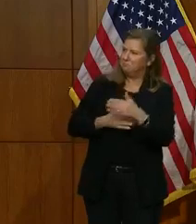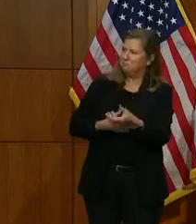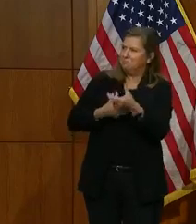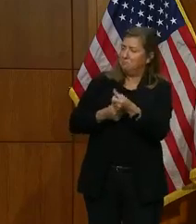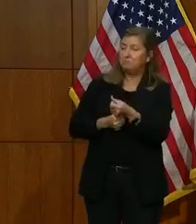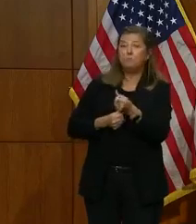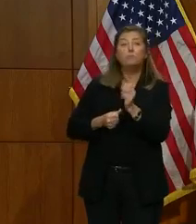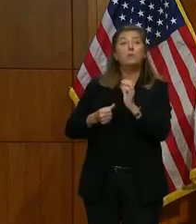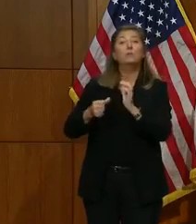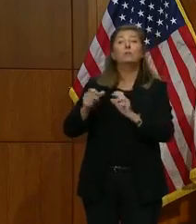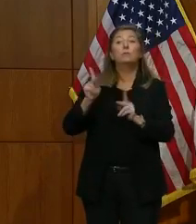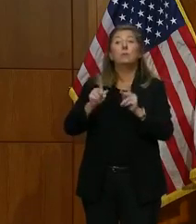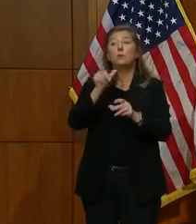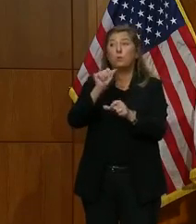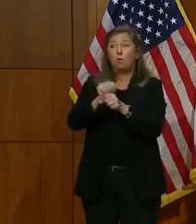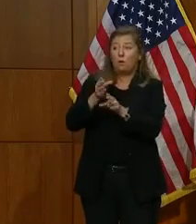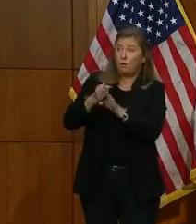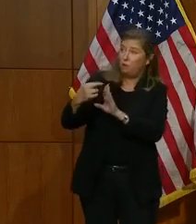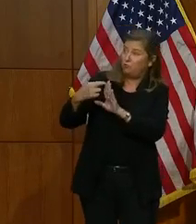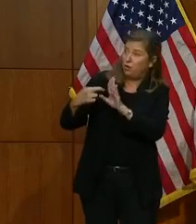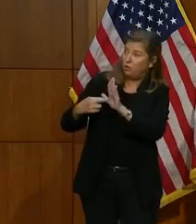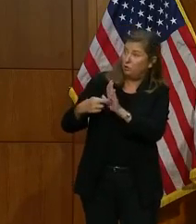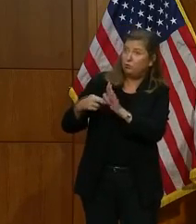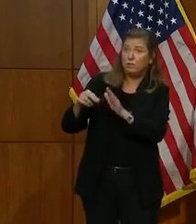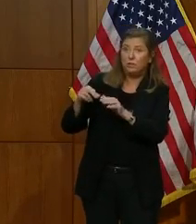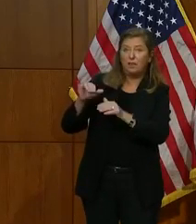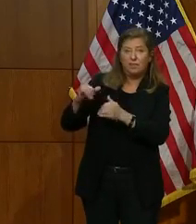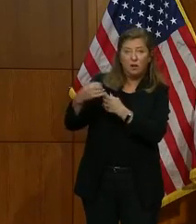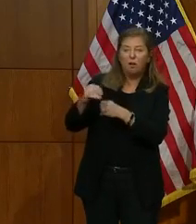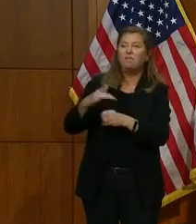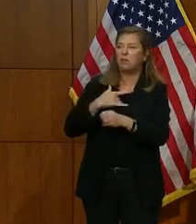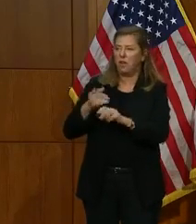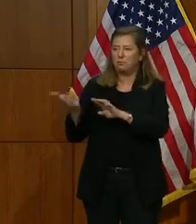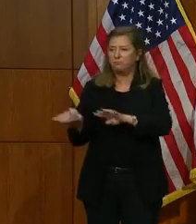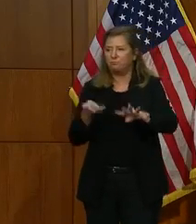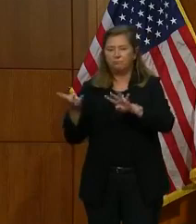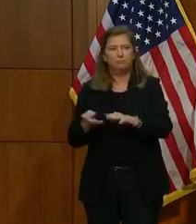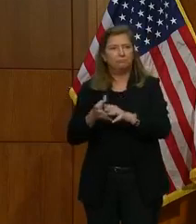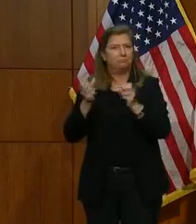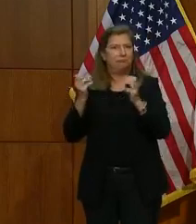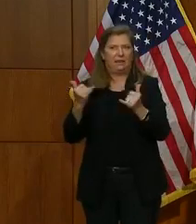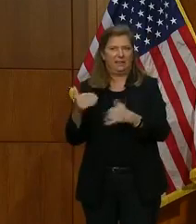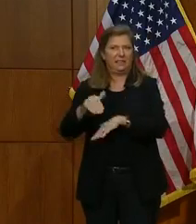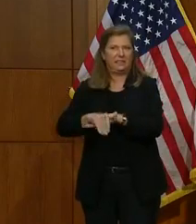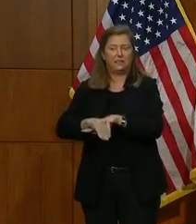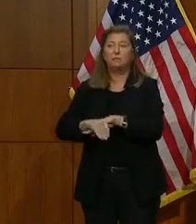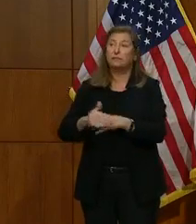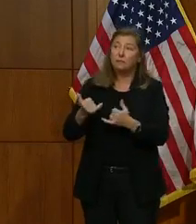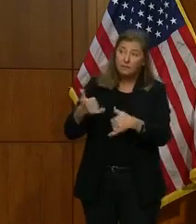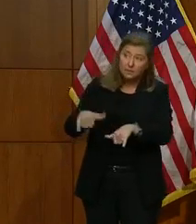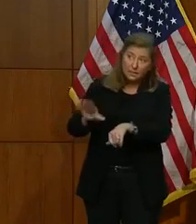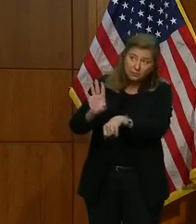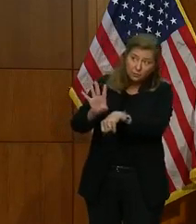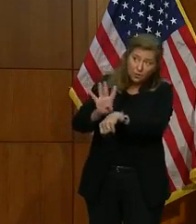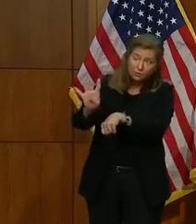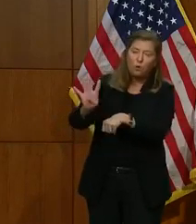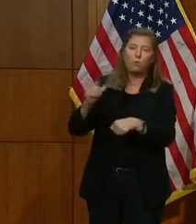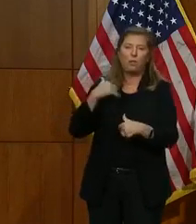in a position to be able to get through a large number of those through this evening, but I'll have more information at 4 p.m.